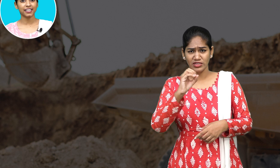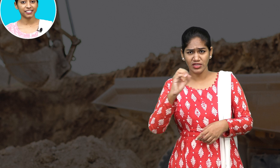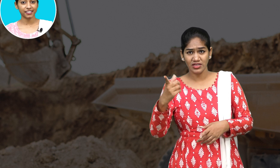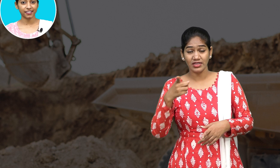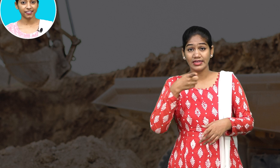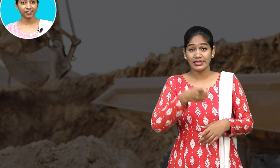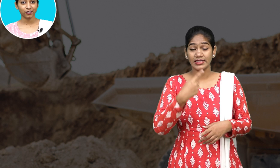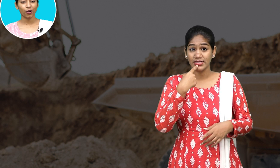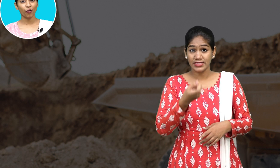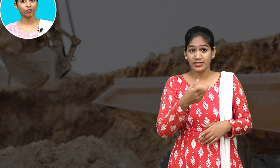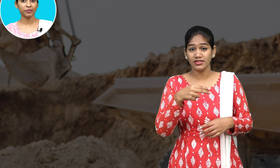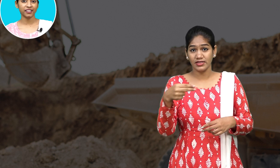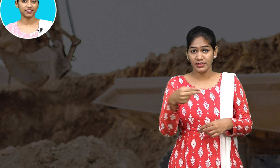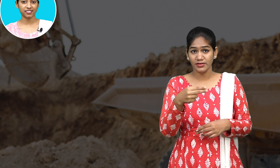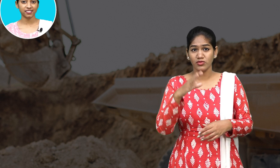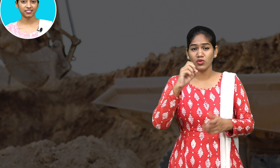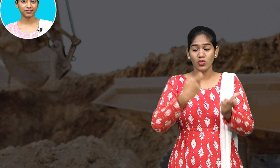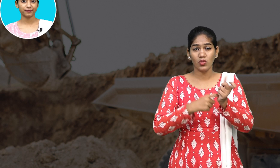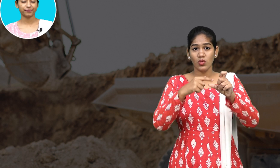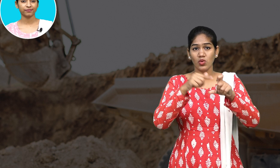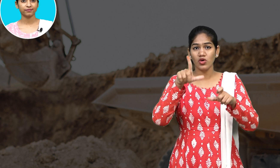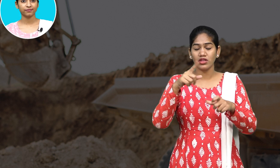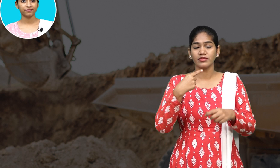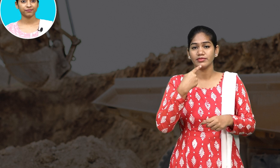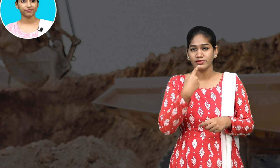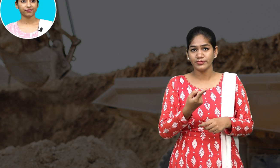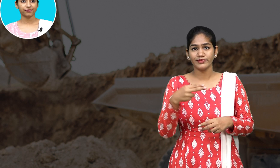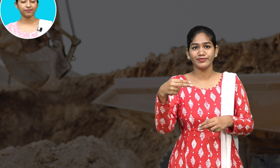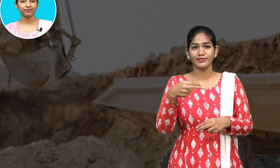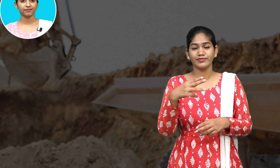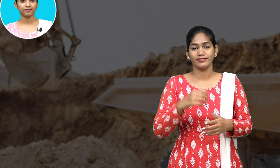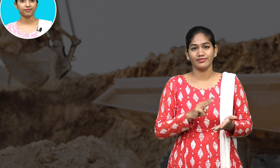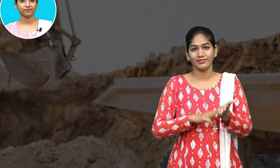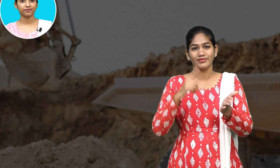are considered ore minerals.